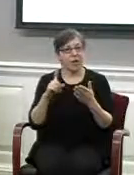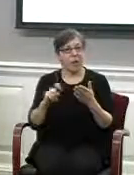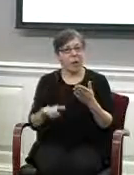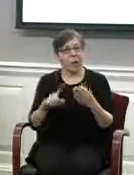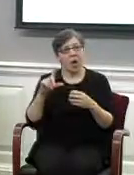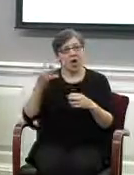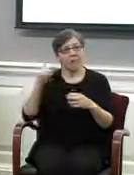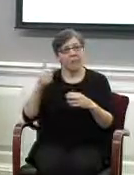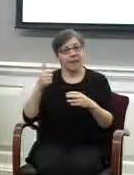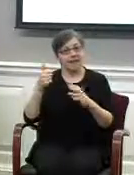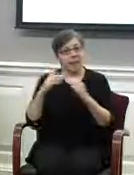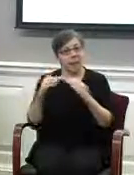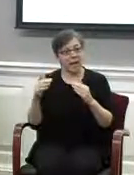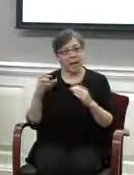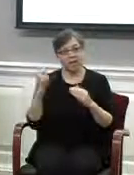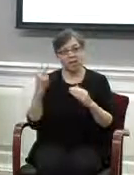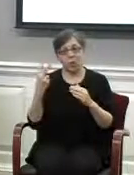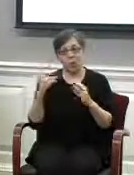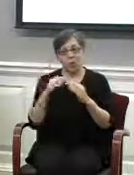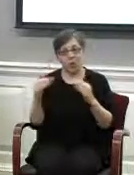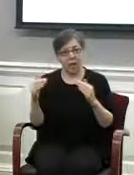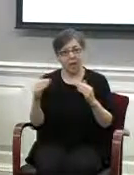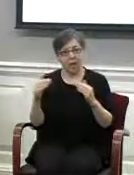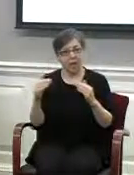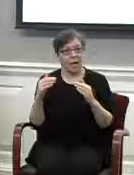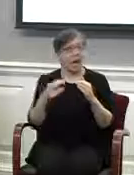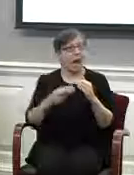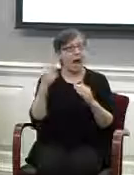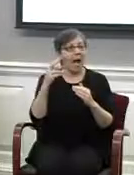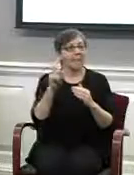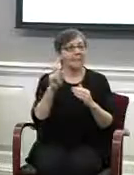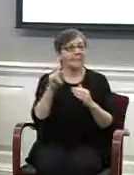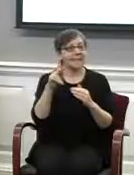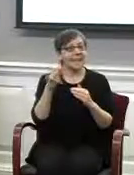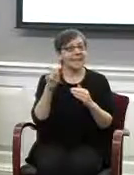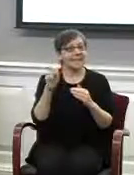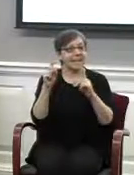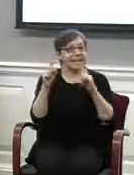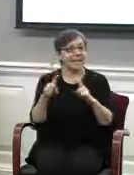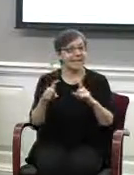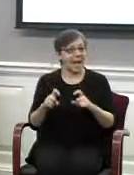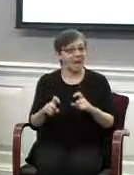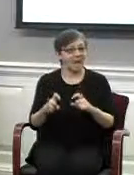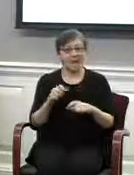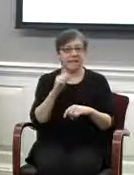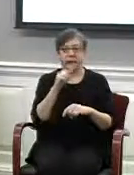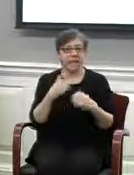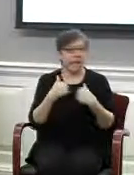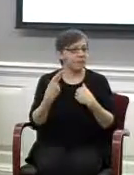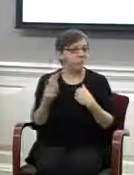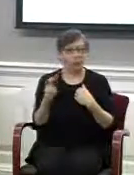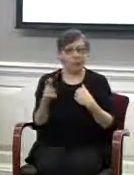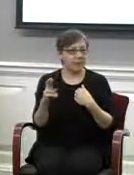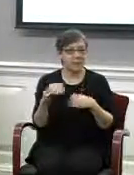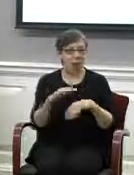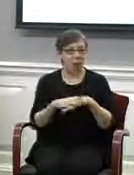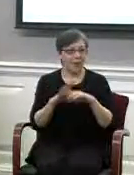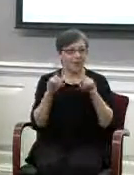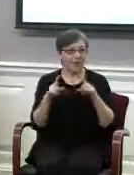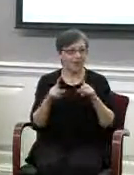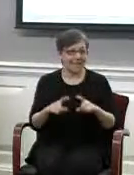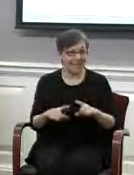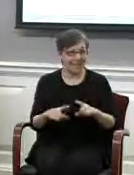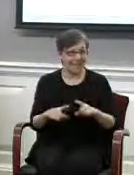10th and 12th grade levels, as you know, in India, where the high stakes exams take place. So until it becomes part of what is considered, you